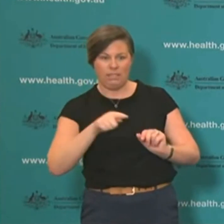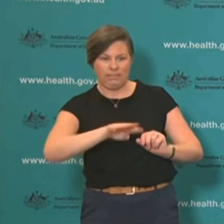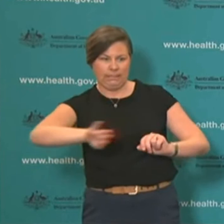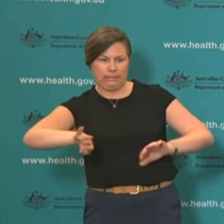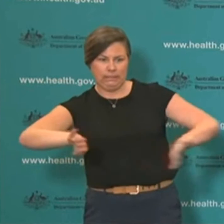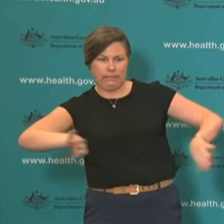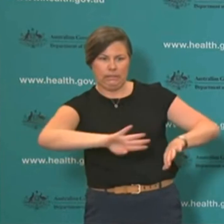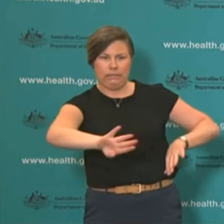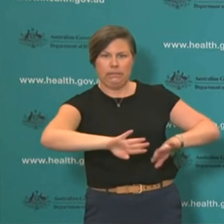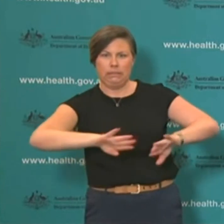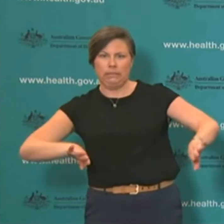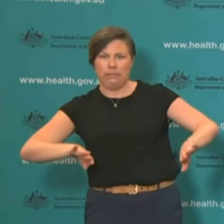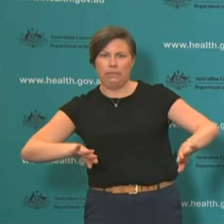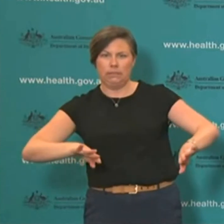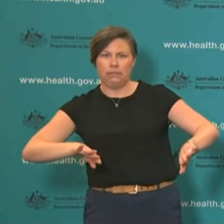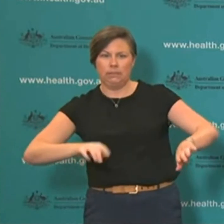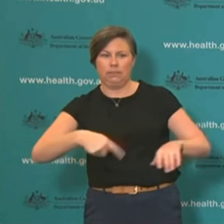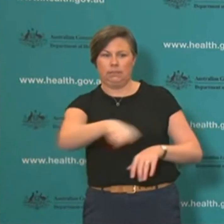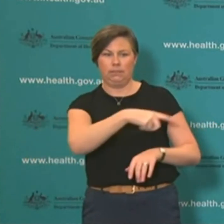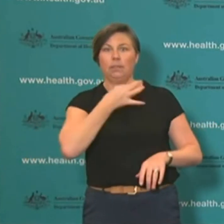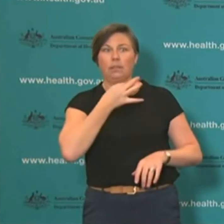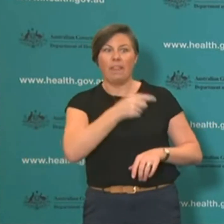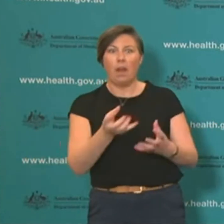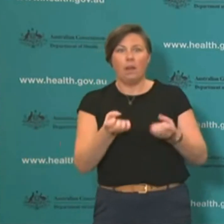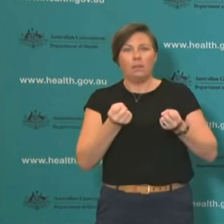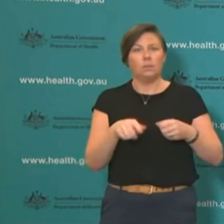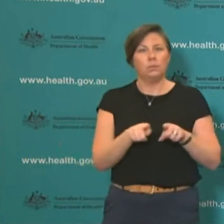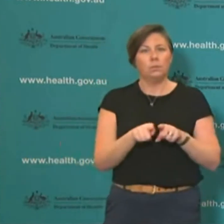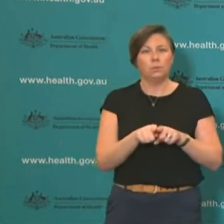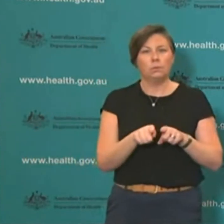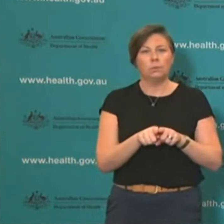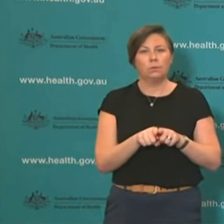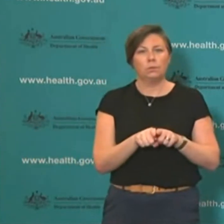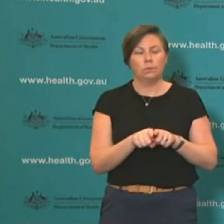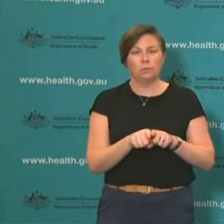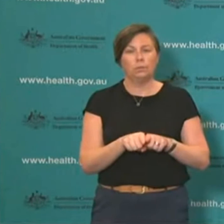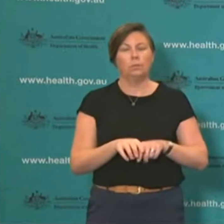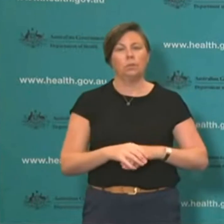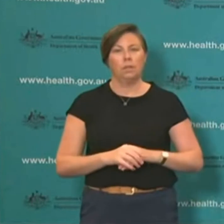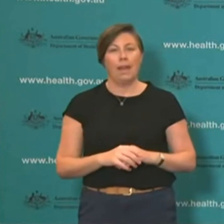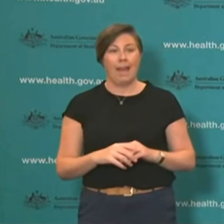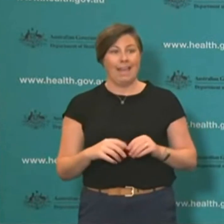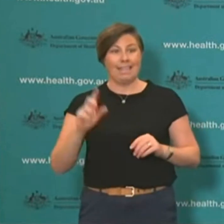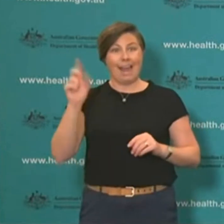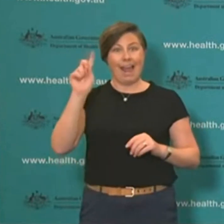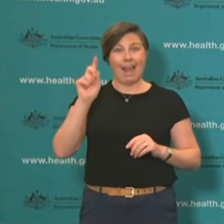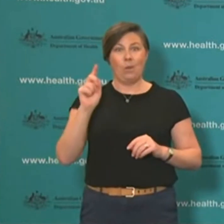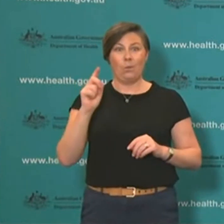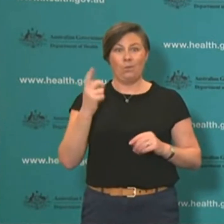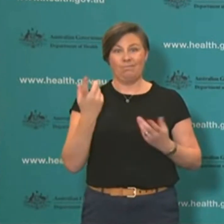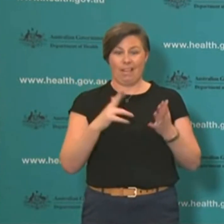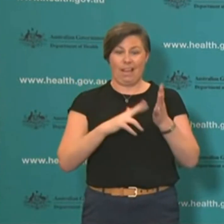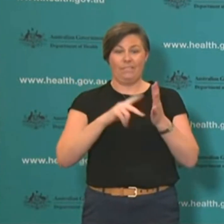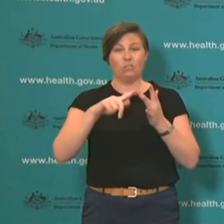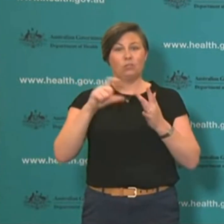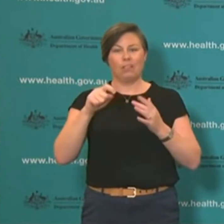furloughed. That has to be done on an individual basis by the Public Health Unit, but at the moment, within the